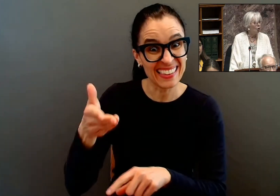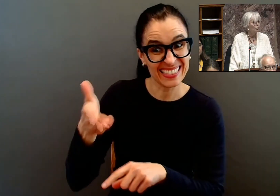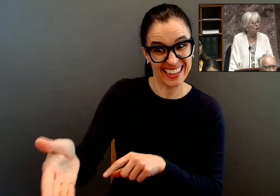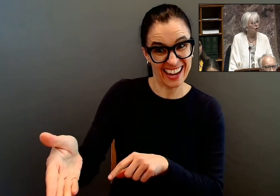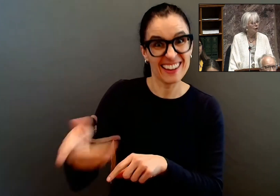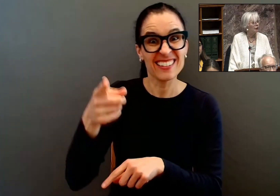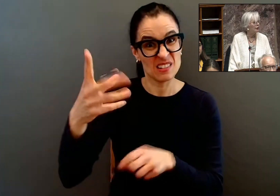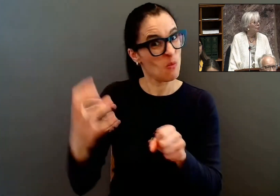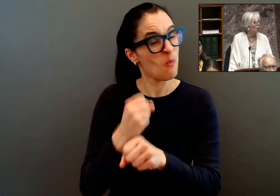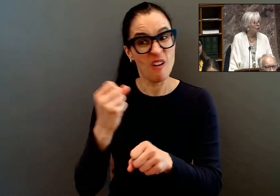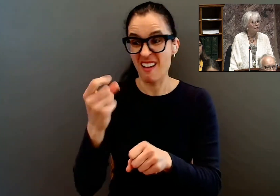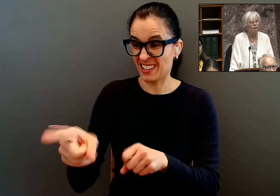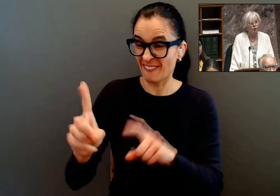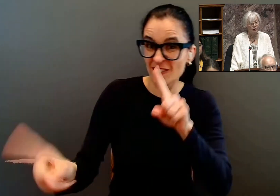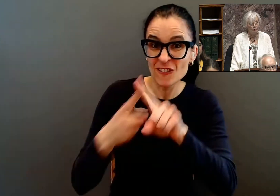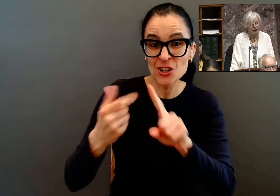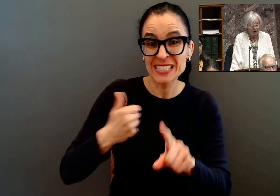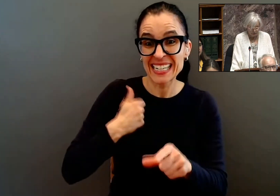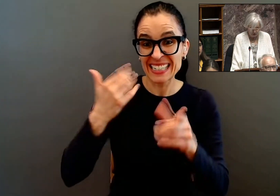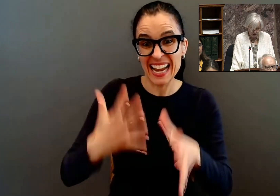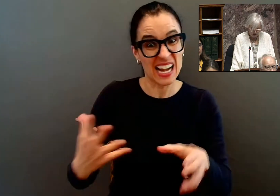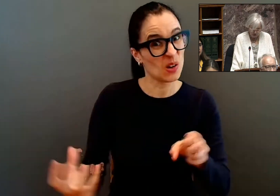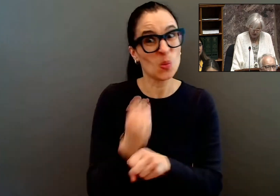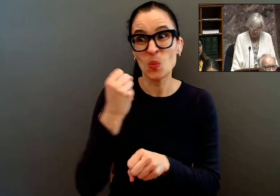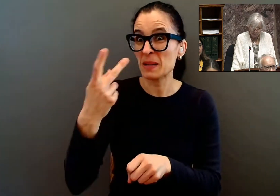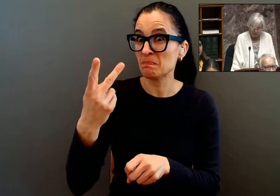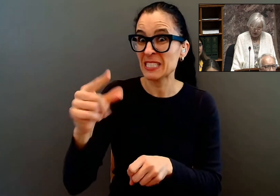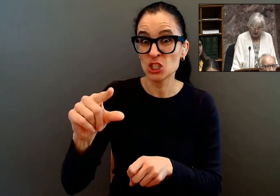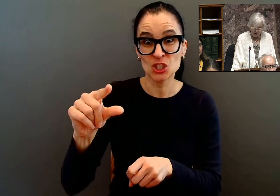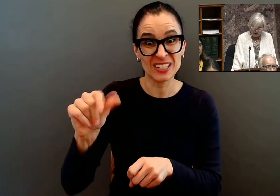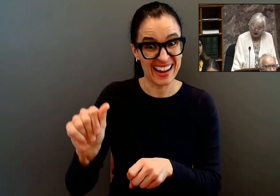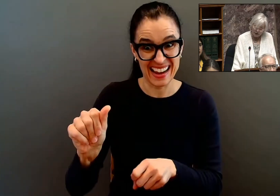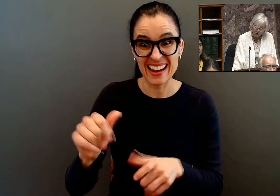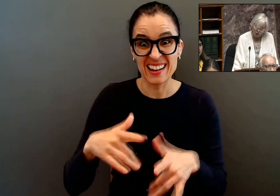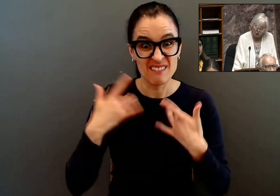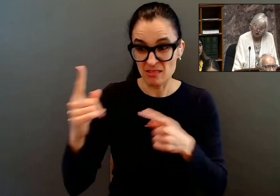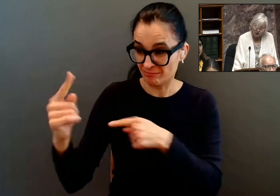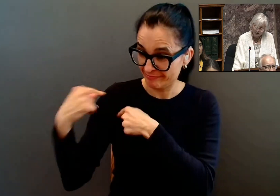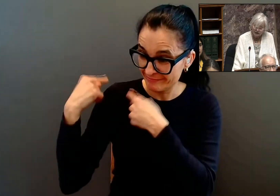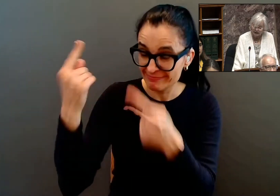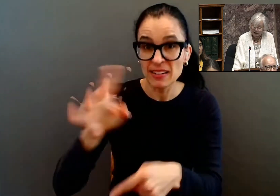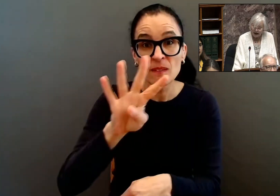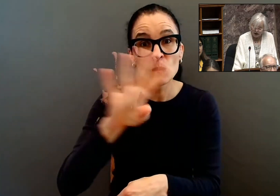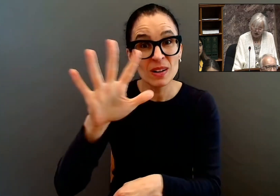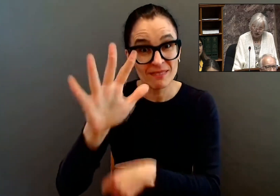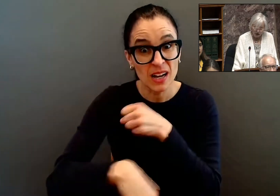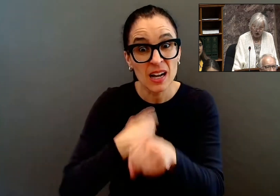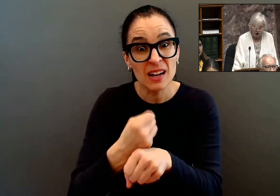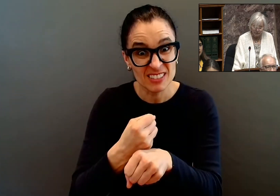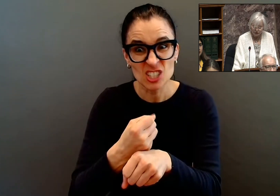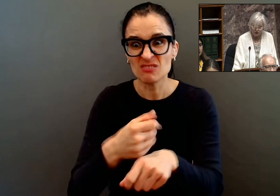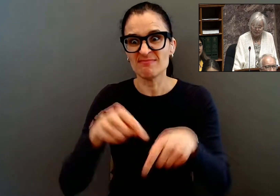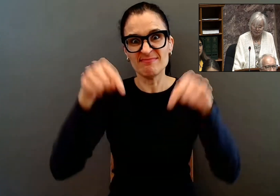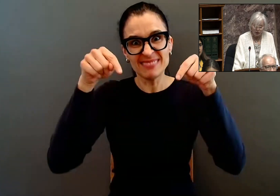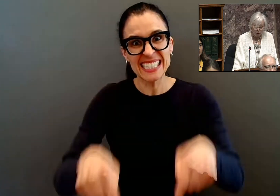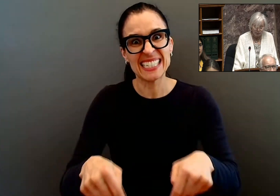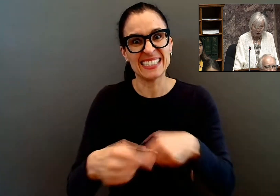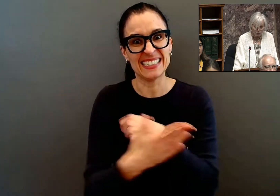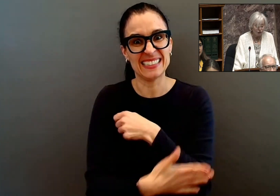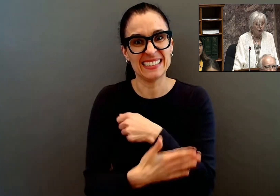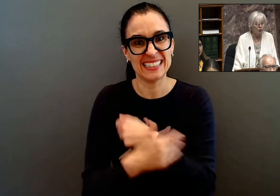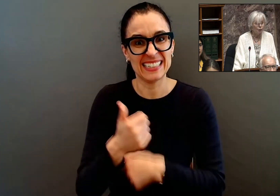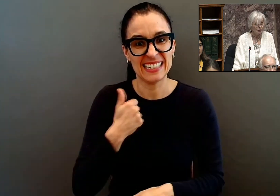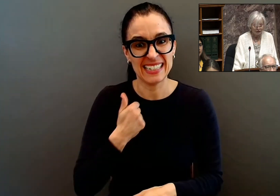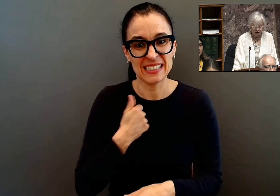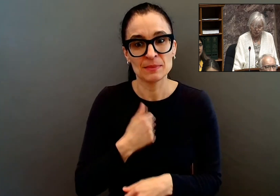on home soil in more than 45 years. The other course, the Canal, offers up